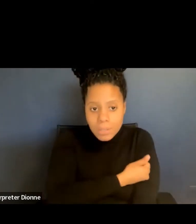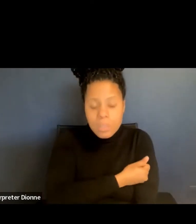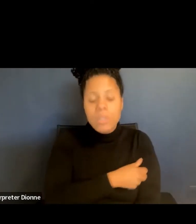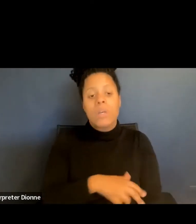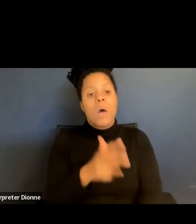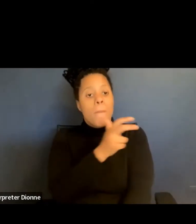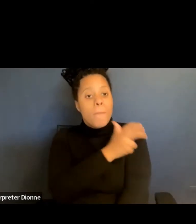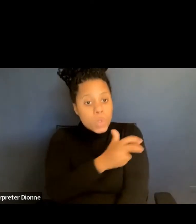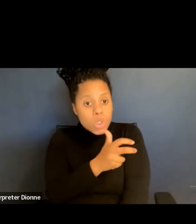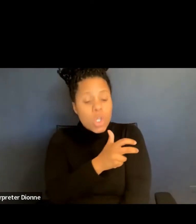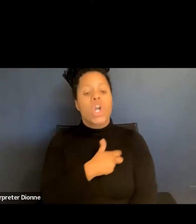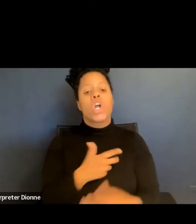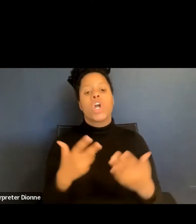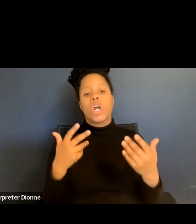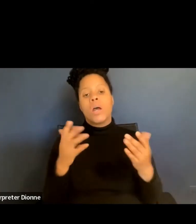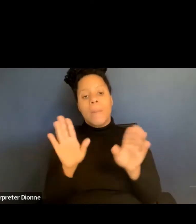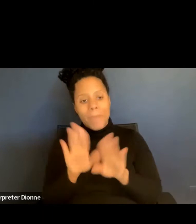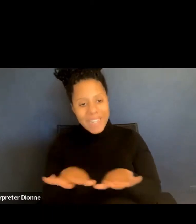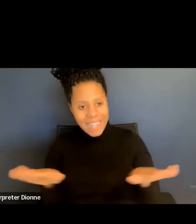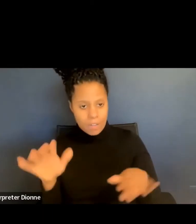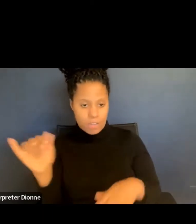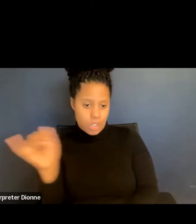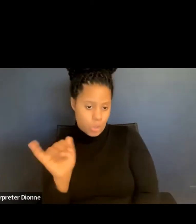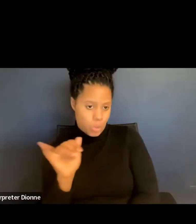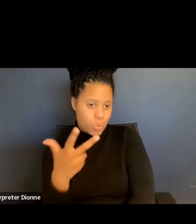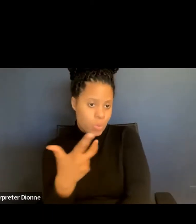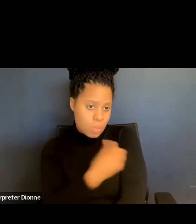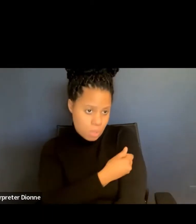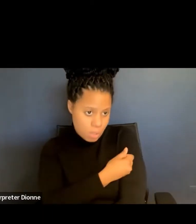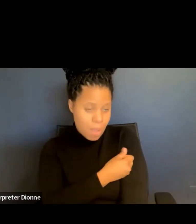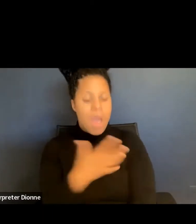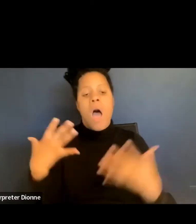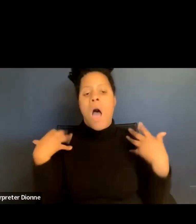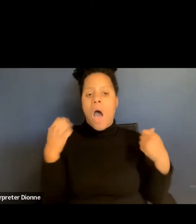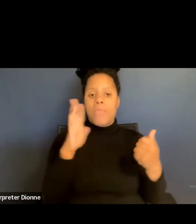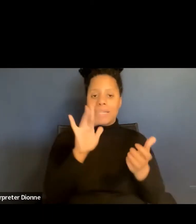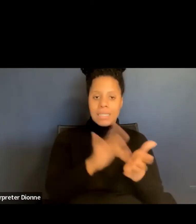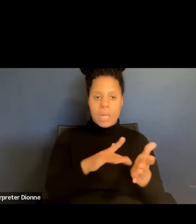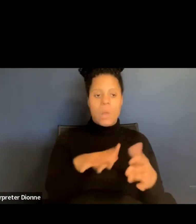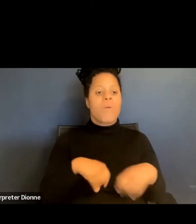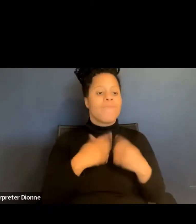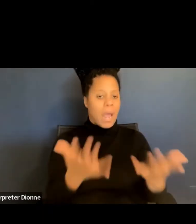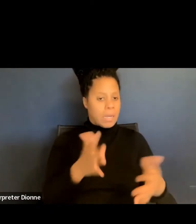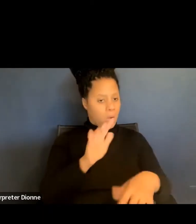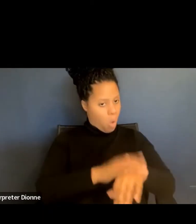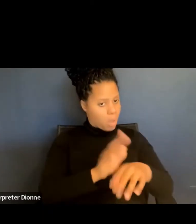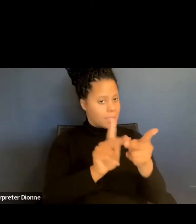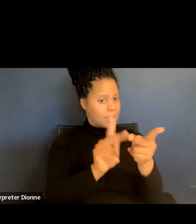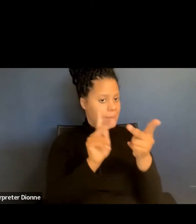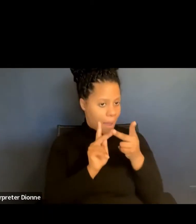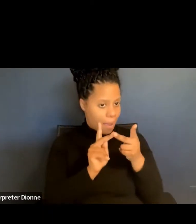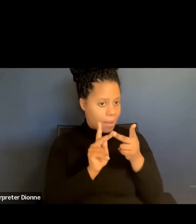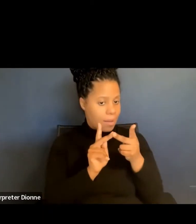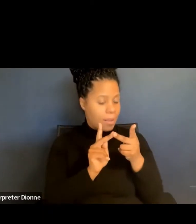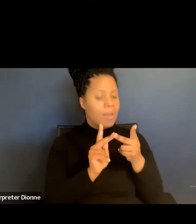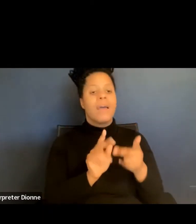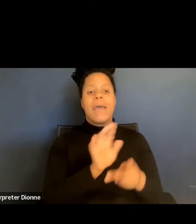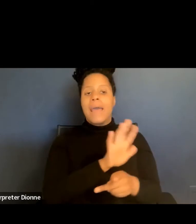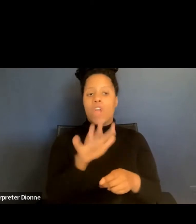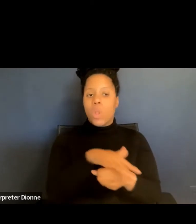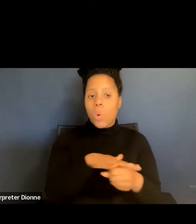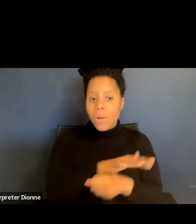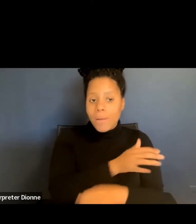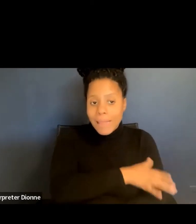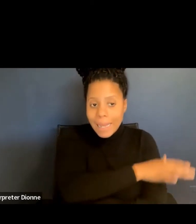primary series. Health centers have been providing these on site at their primary locations, in mobile clinics, at